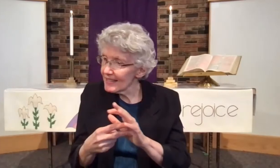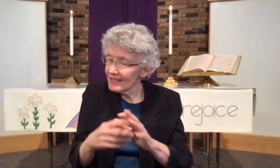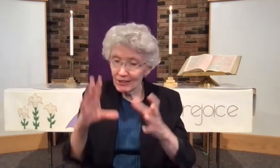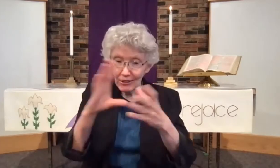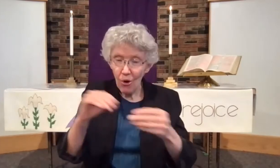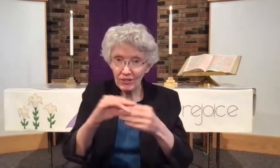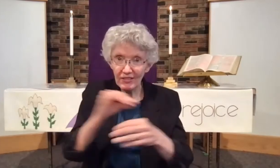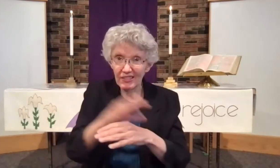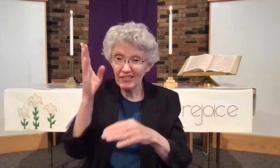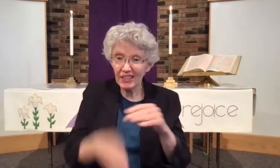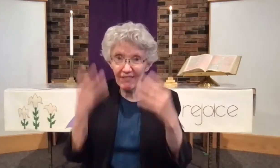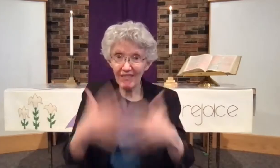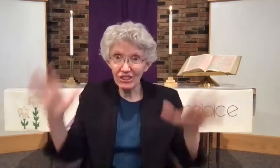of the story.